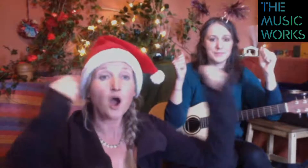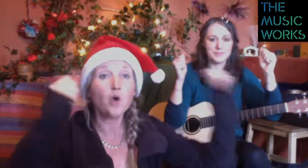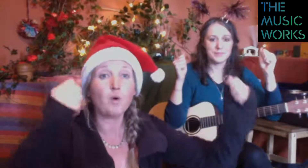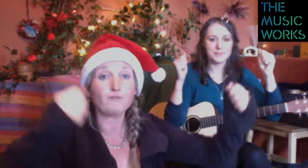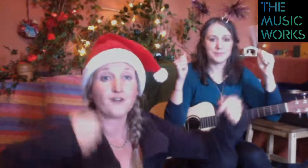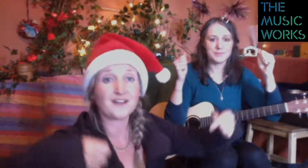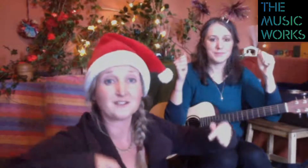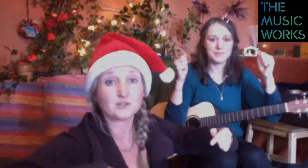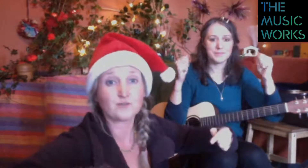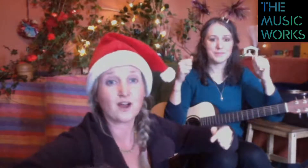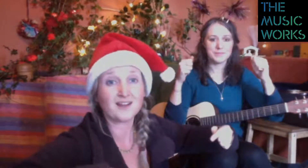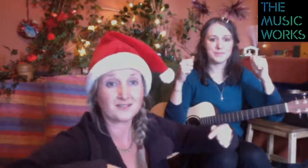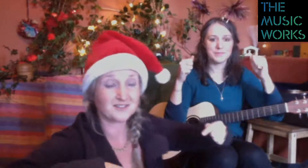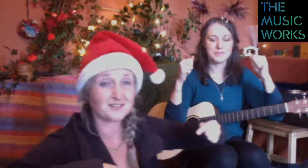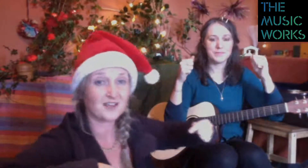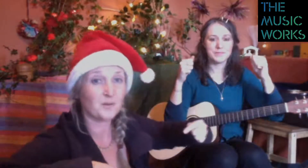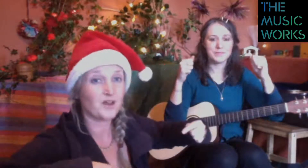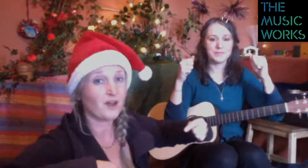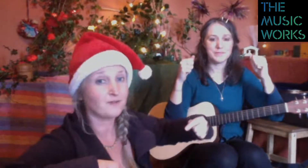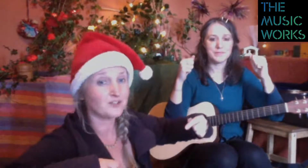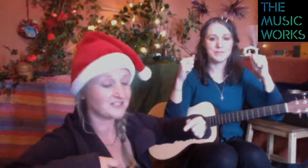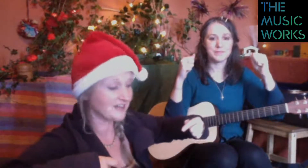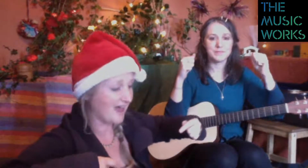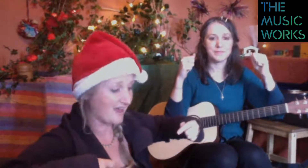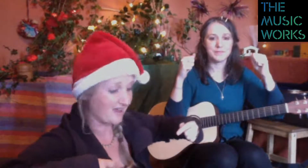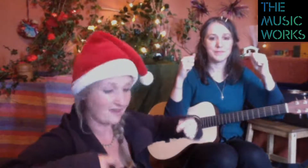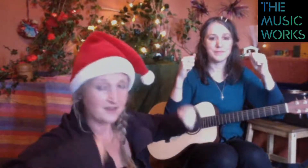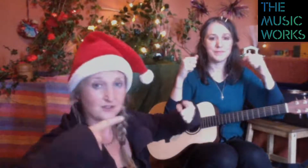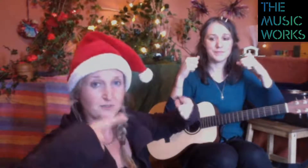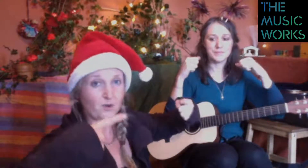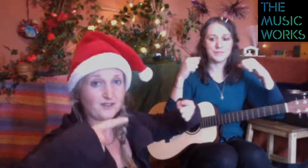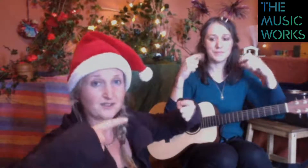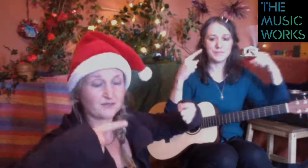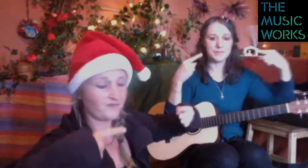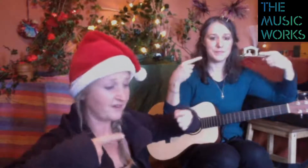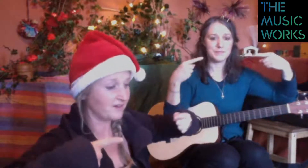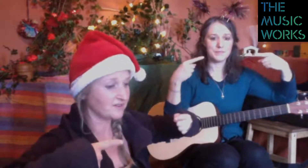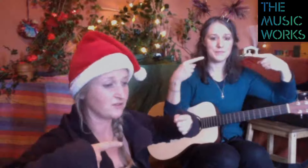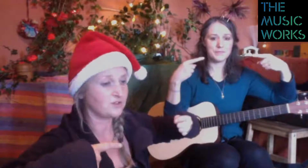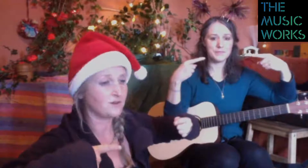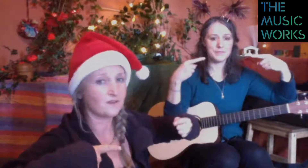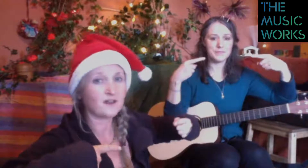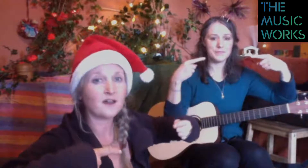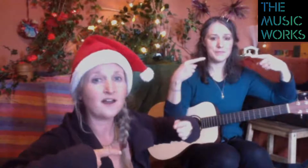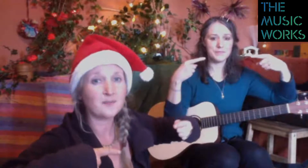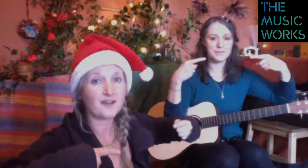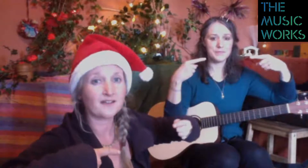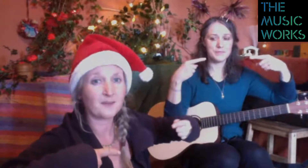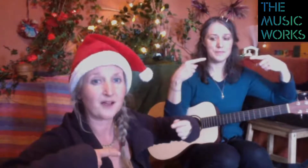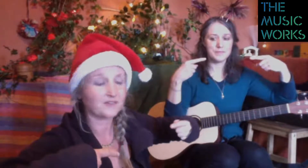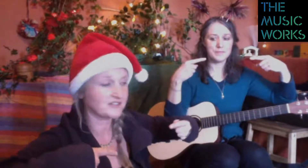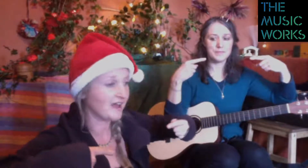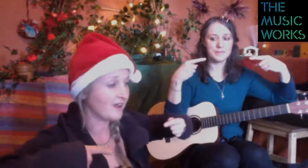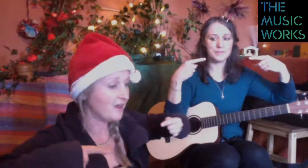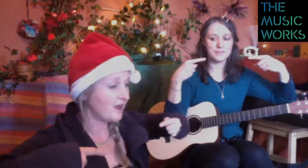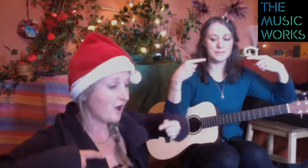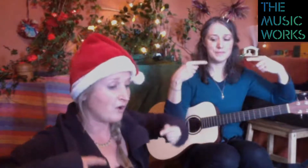what fun it is to ride. This is the sign we're going for, a sleigh. So it's pointed fingers and you're doing the curly bit at the back of the sleigh. On a